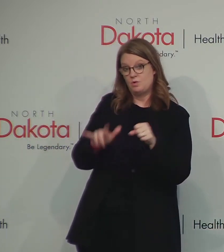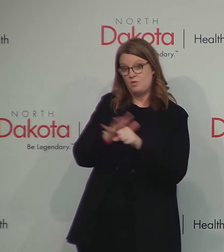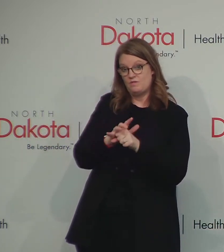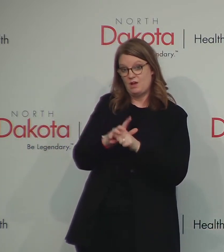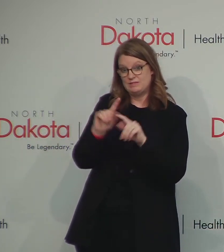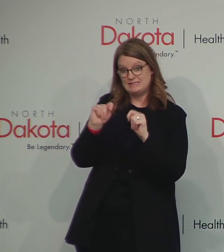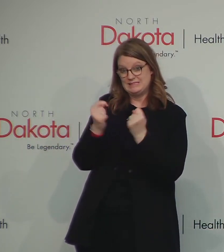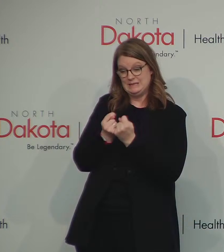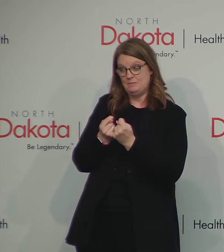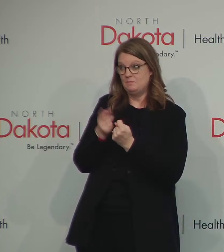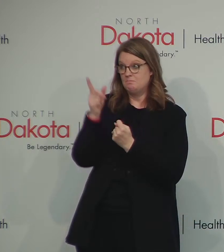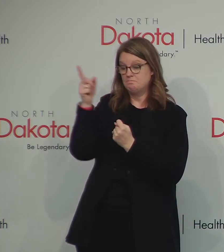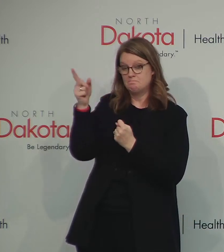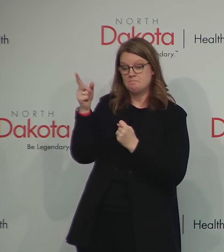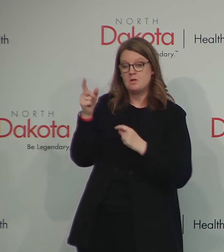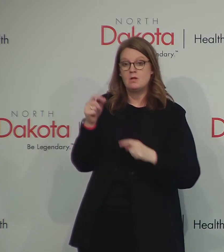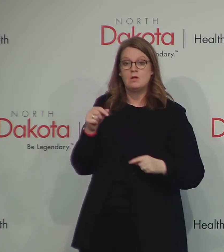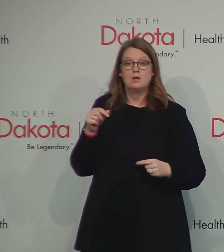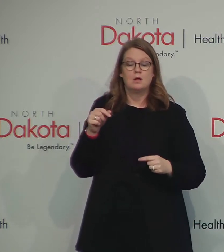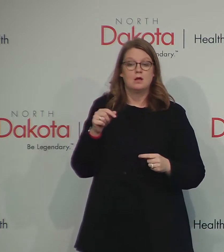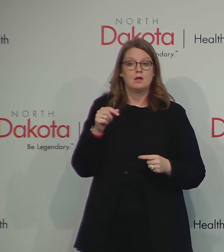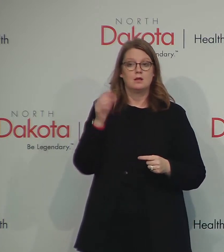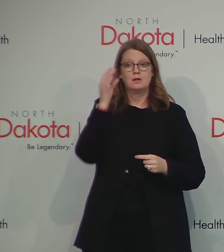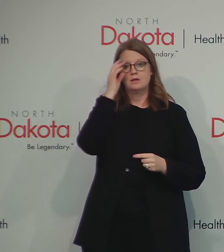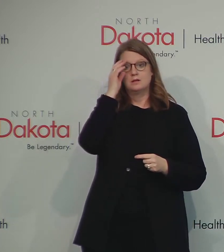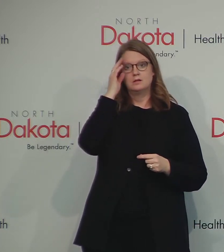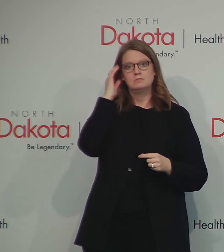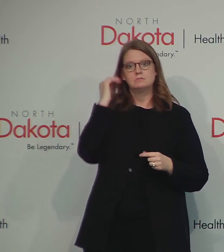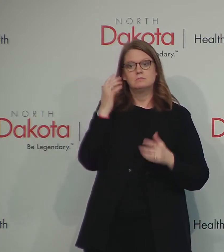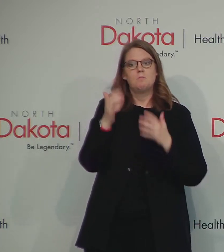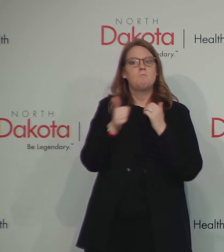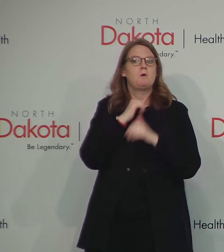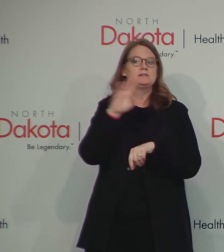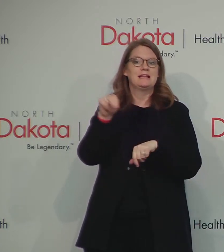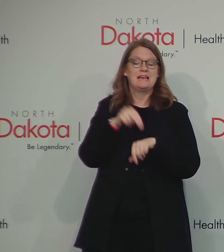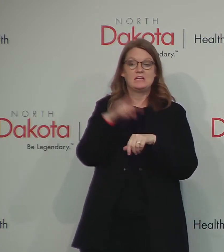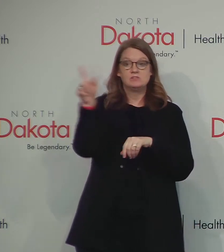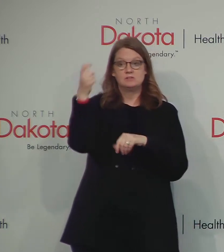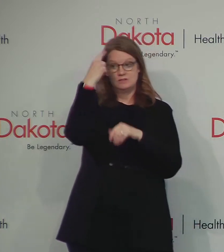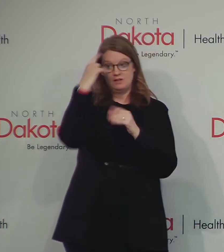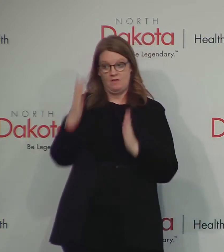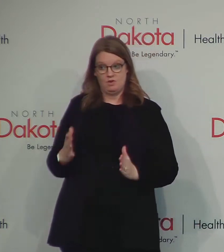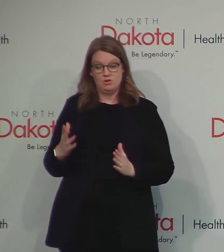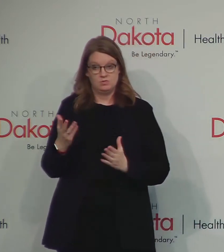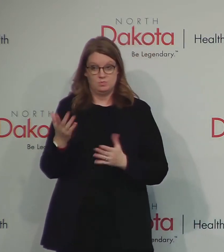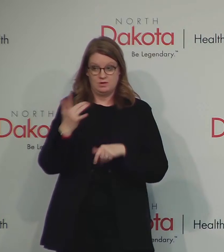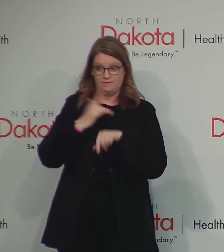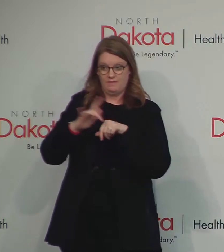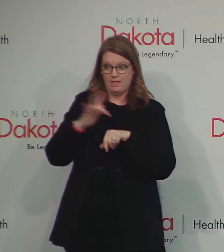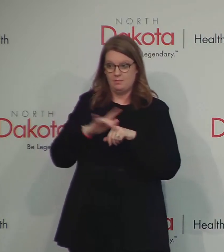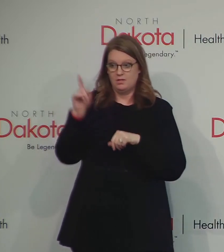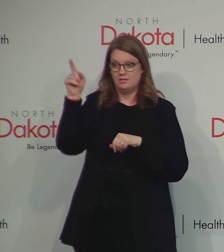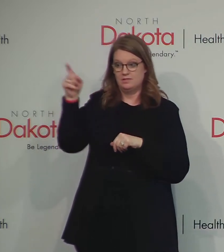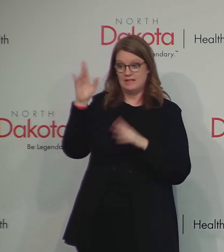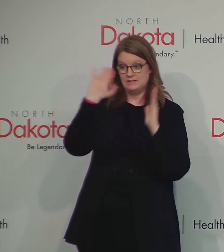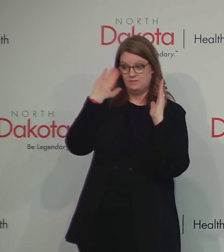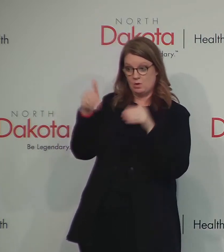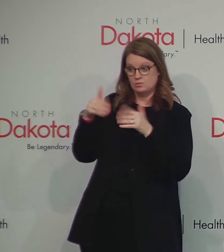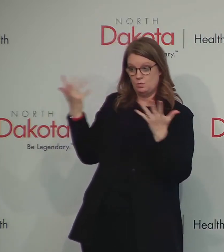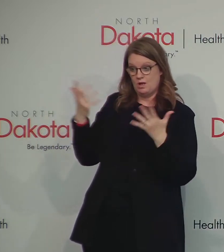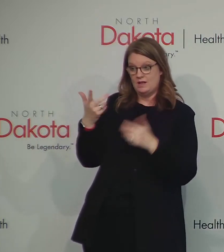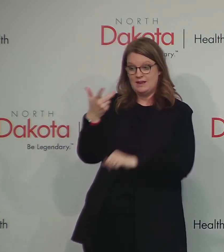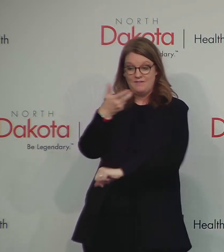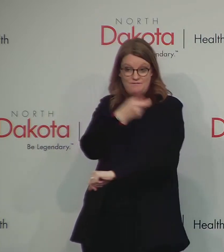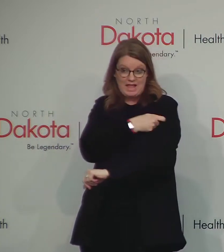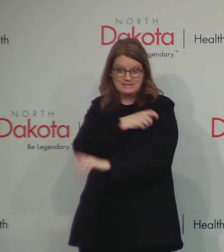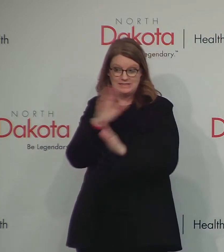team, and a majority of the nation's governors were on that call. This focused largely on vaccine supply